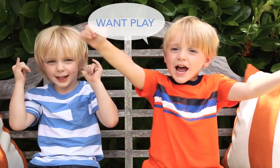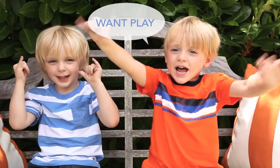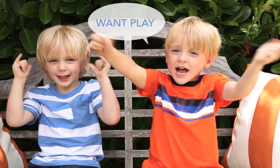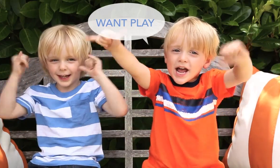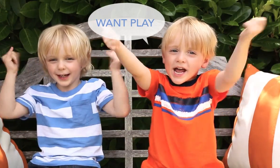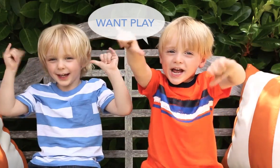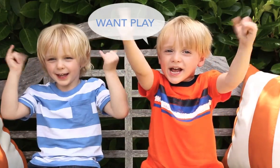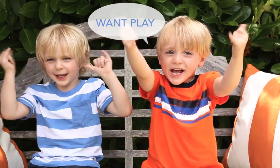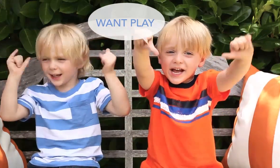Mm-hmm.